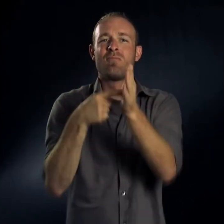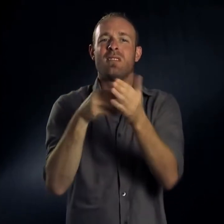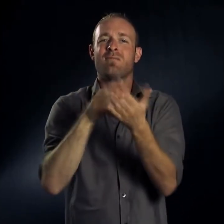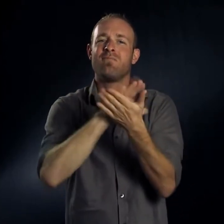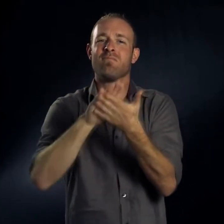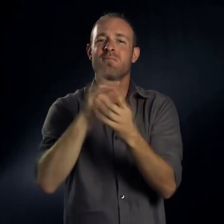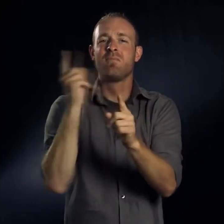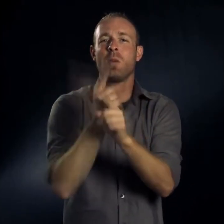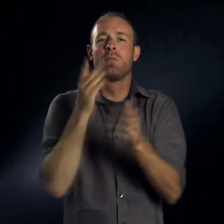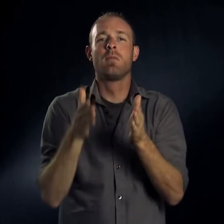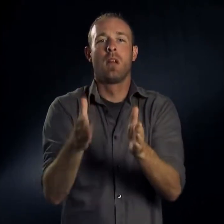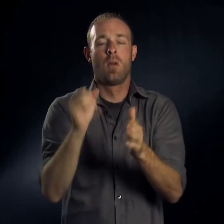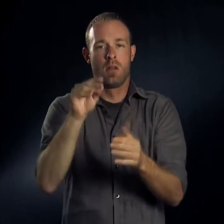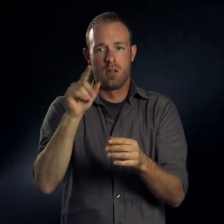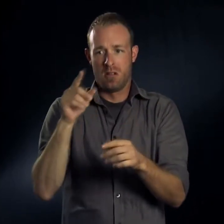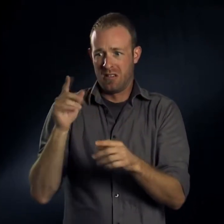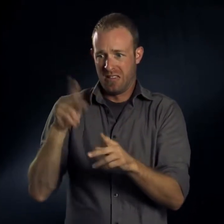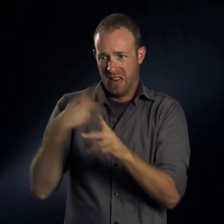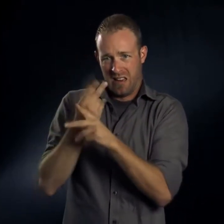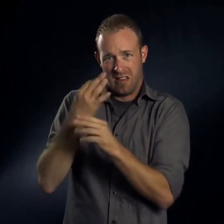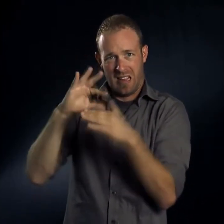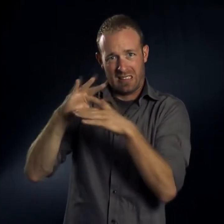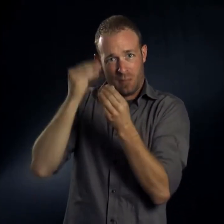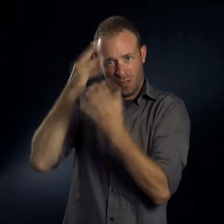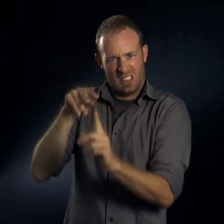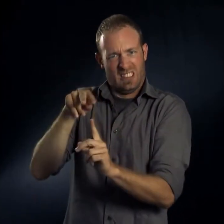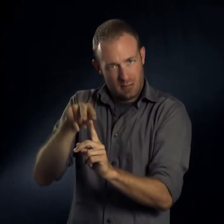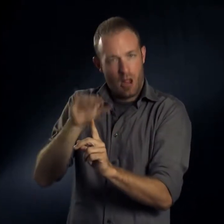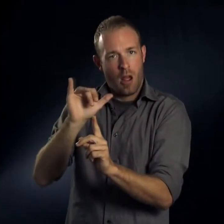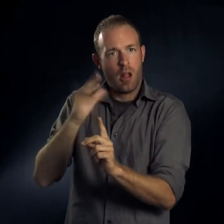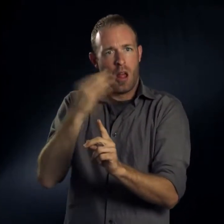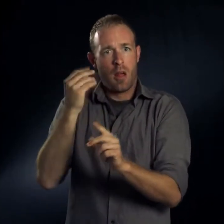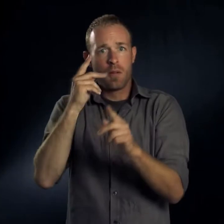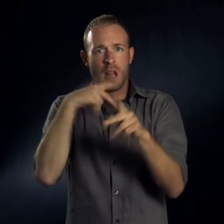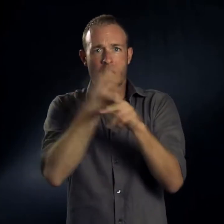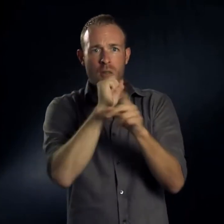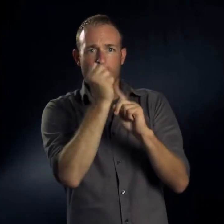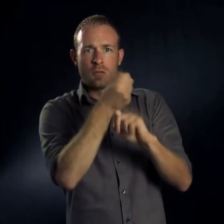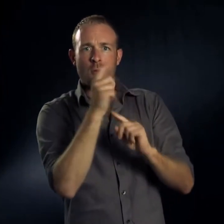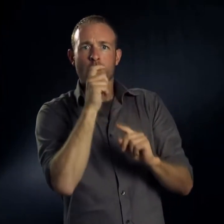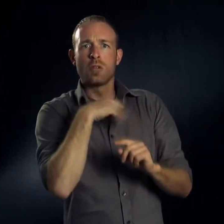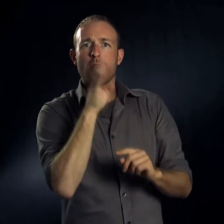If the register does not match the environment, the meaning can be skewed.